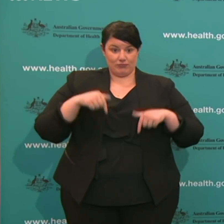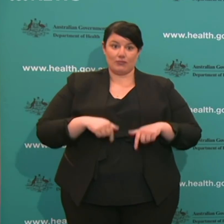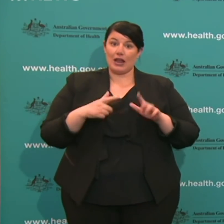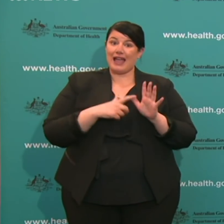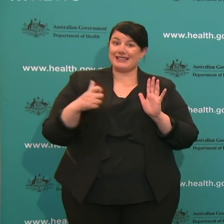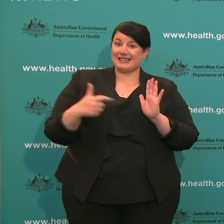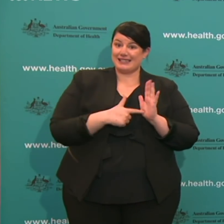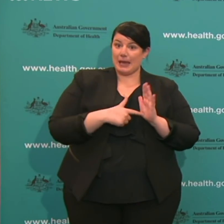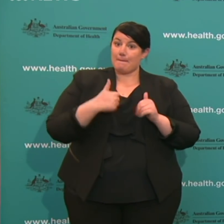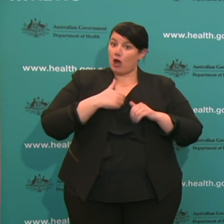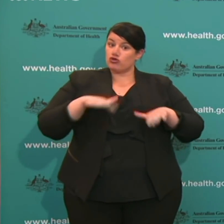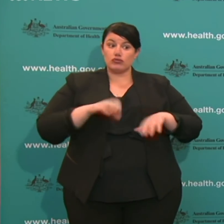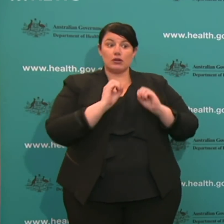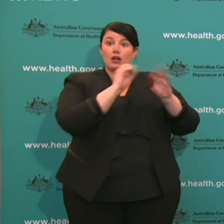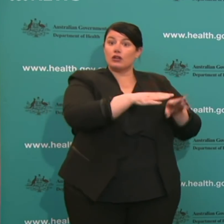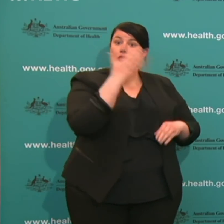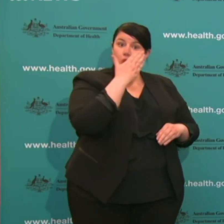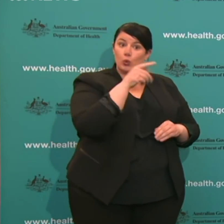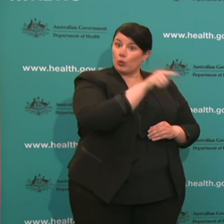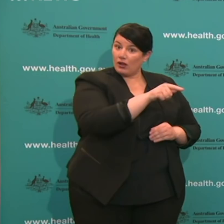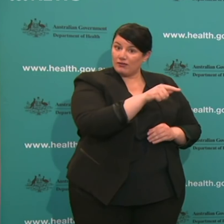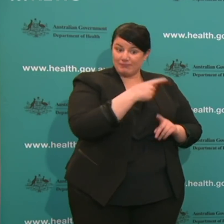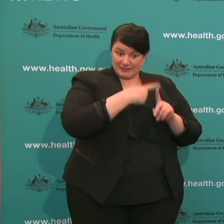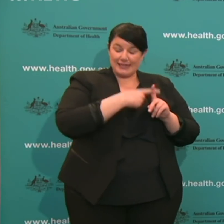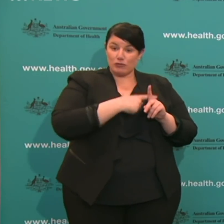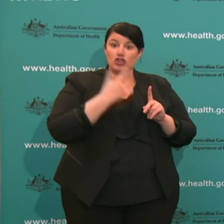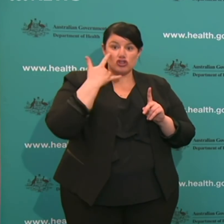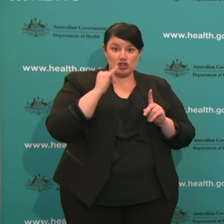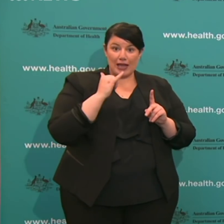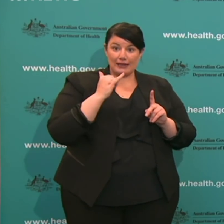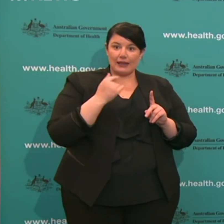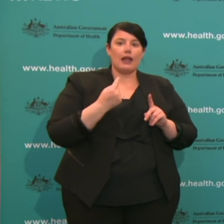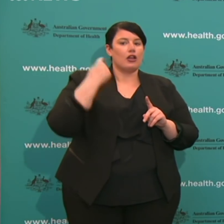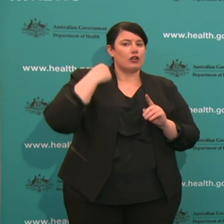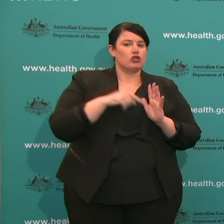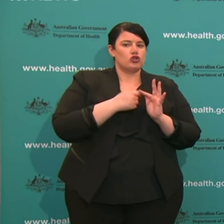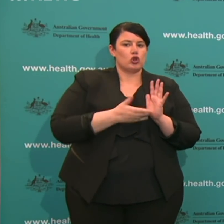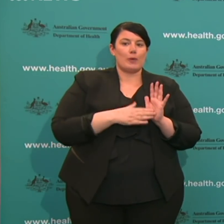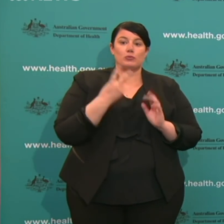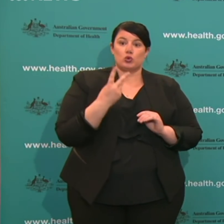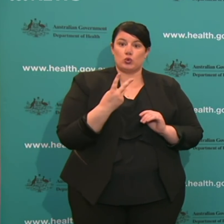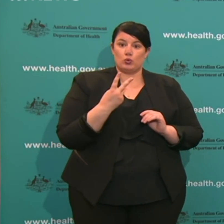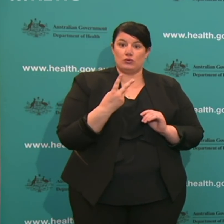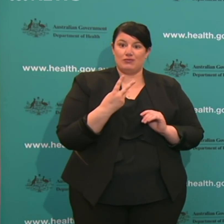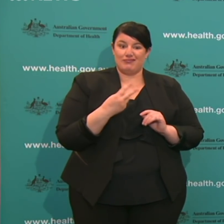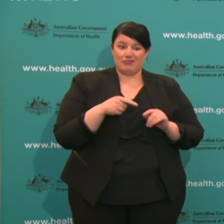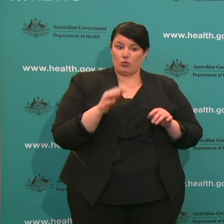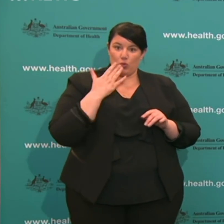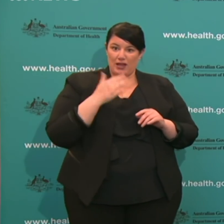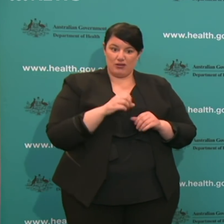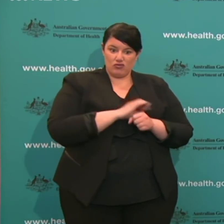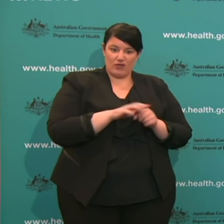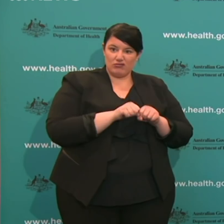at the school that my children go to, they've been having their temperature checked last term. So when there were no community cases in